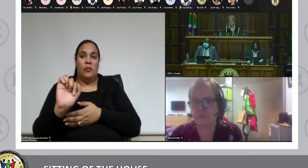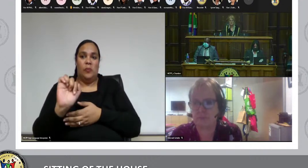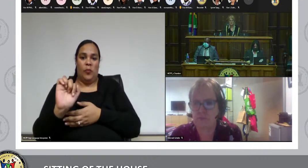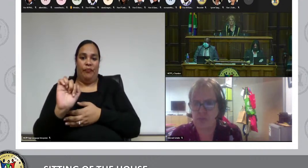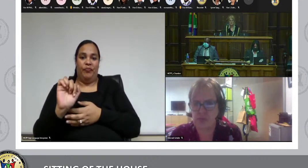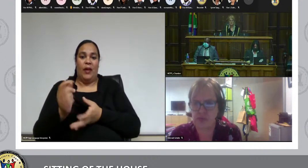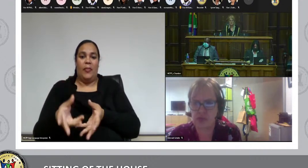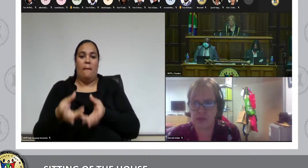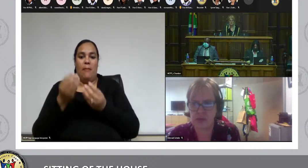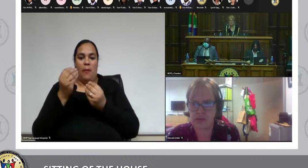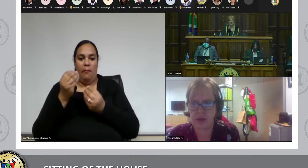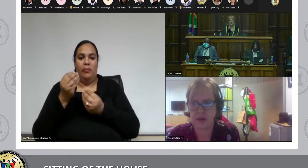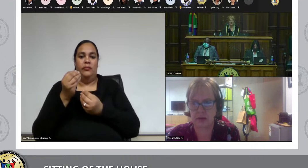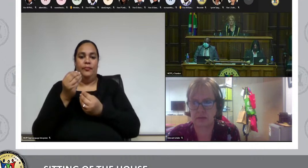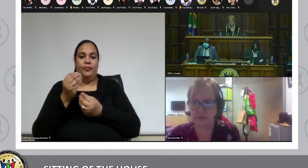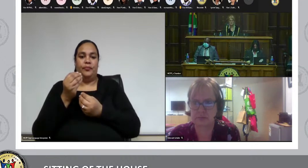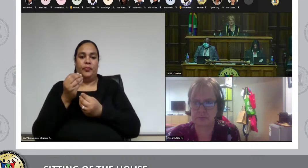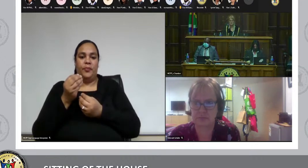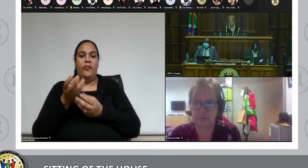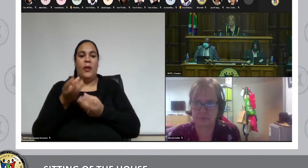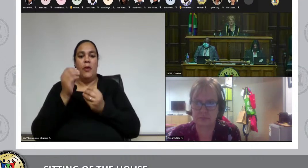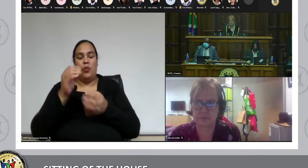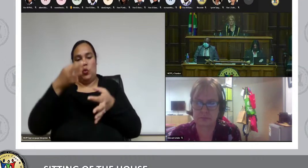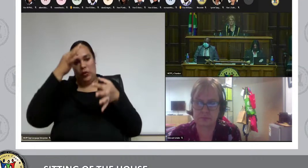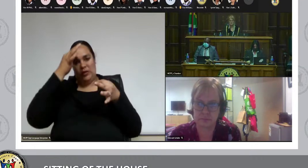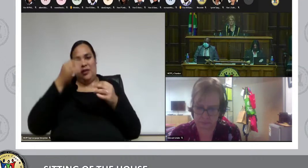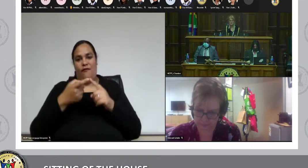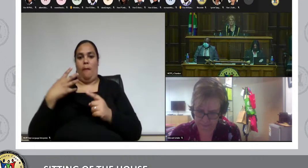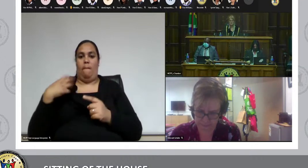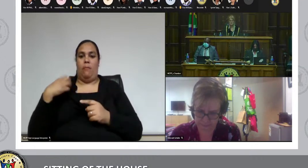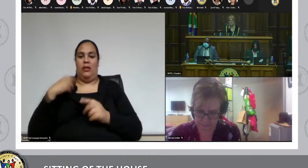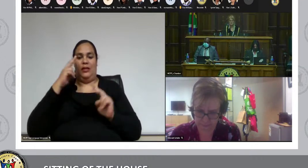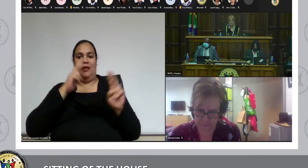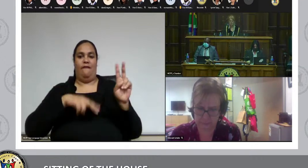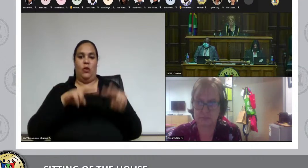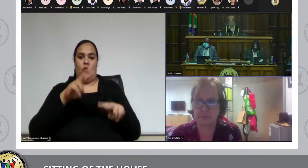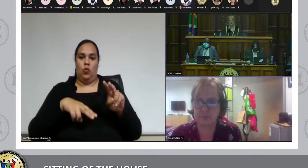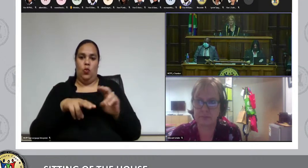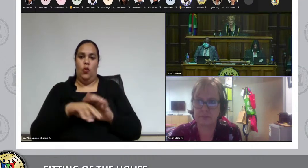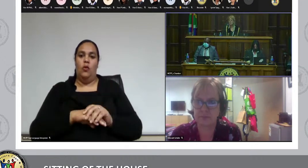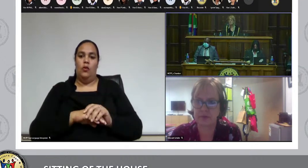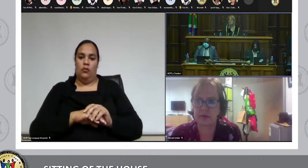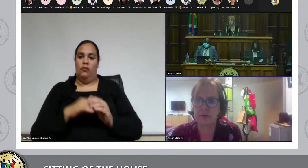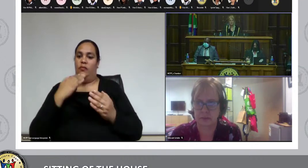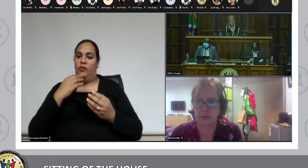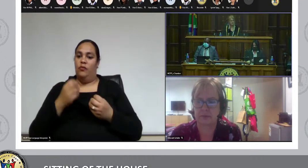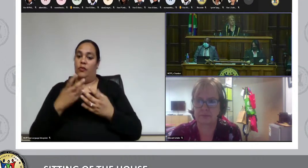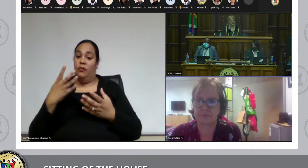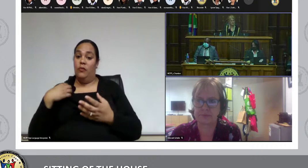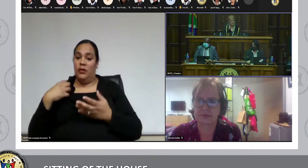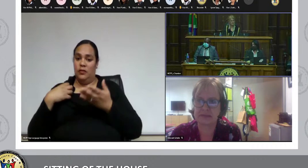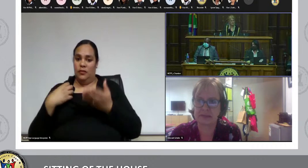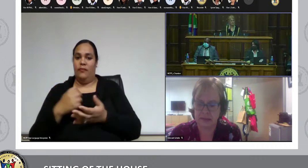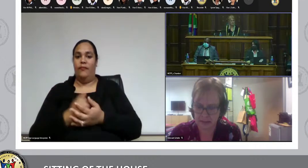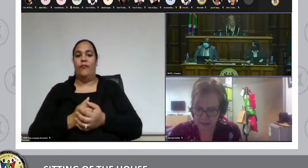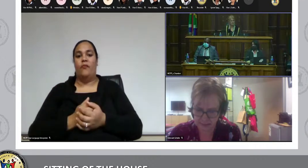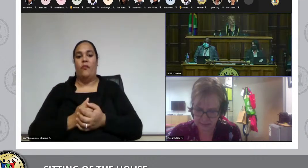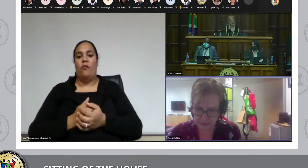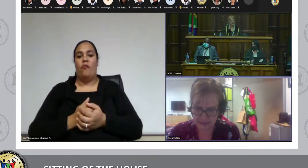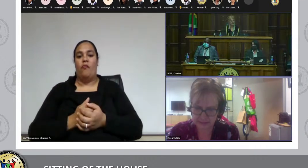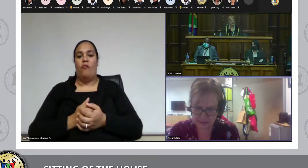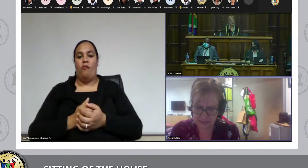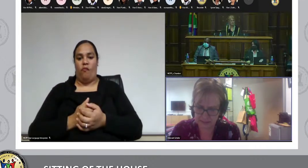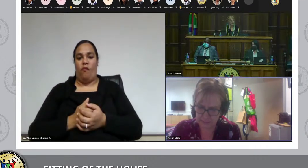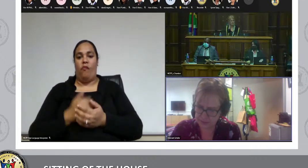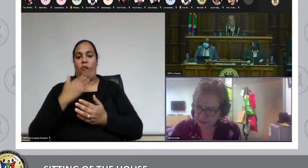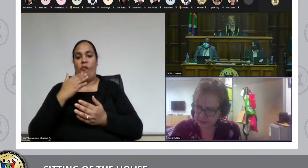they get the decision of the minister reviewed. Thank you very much, Minister. Thank